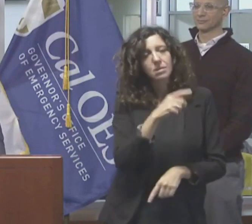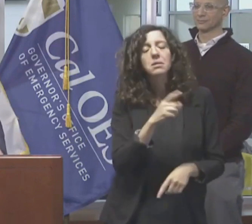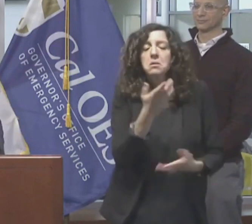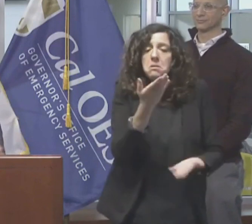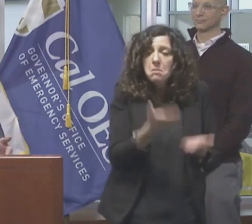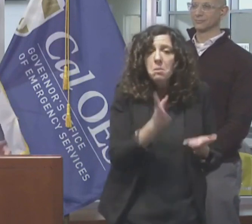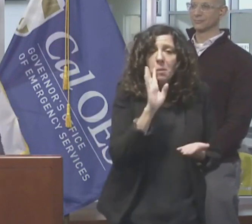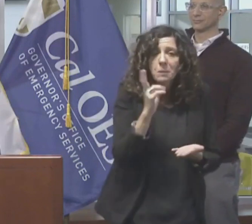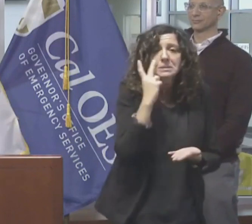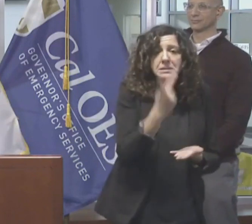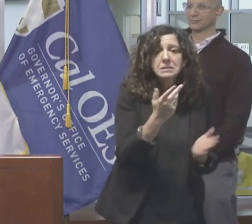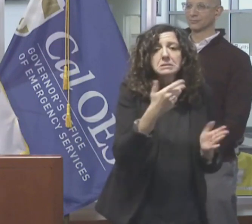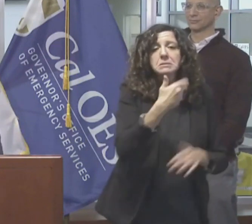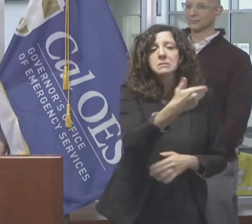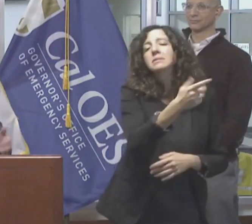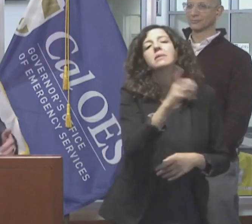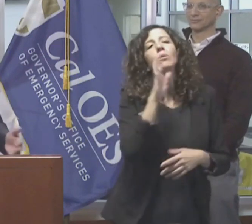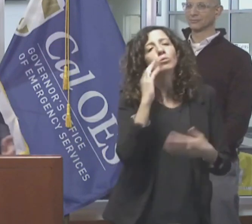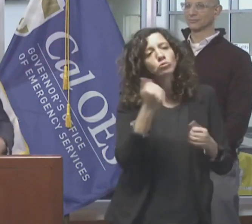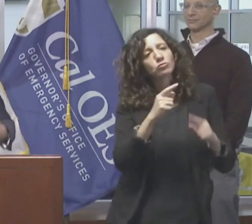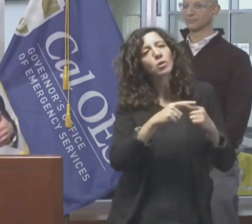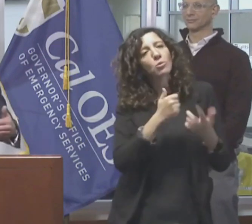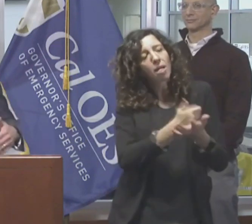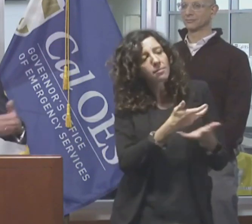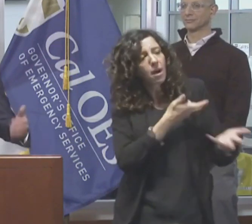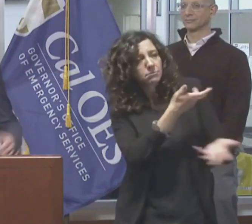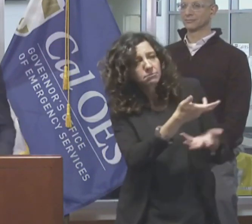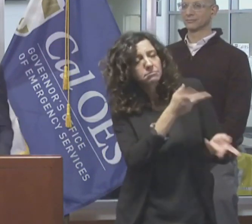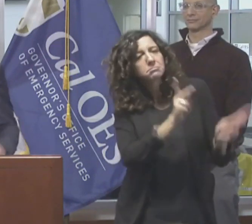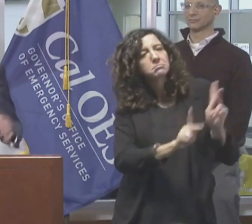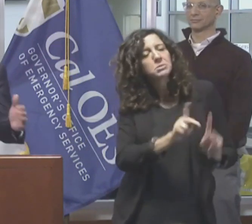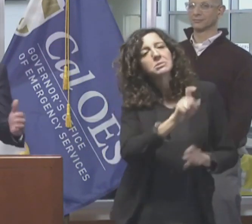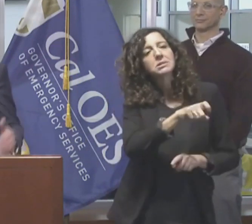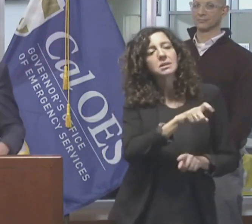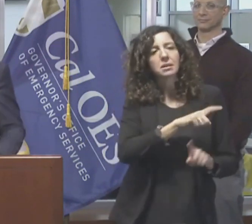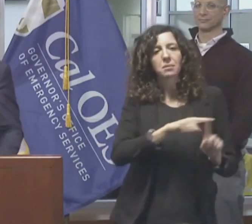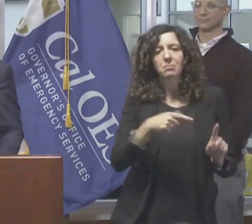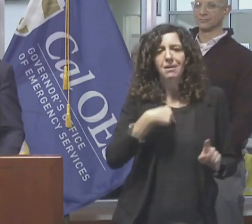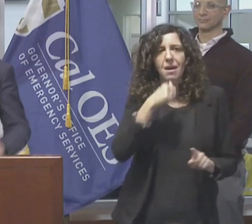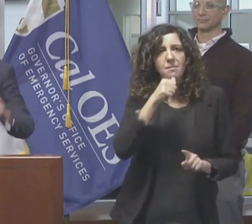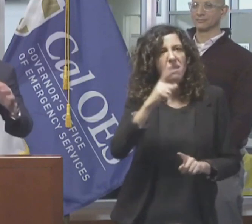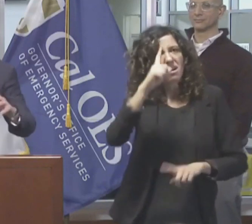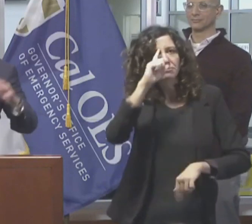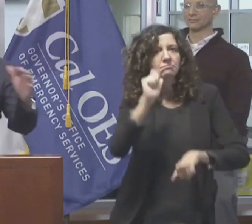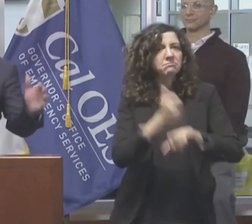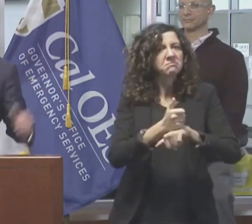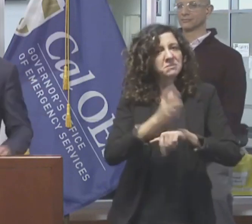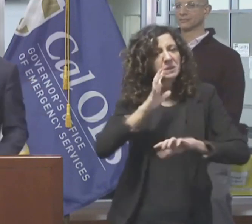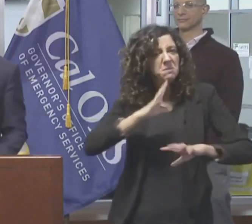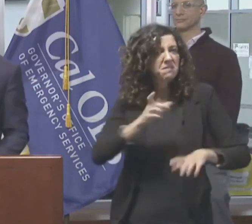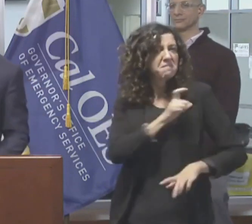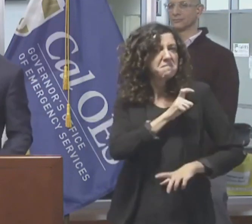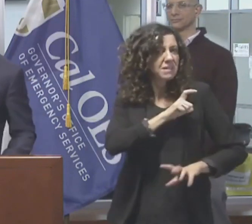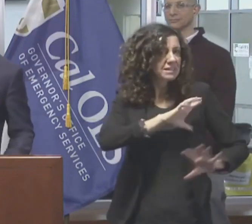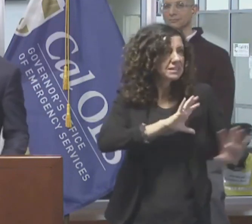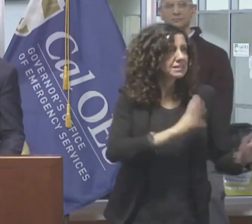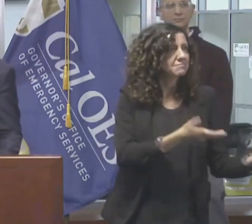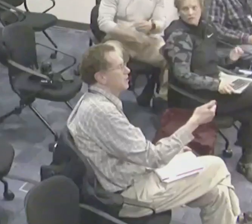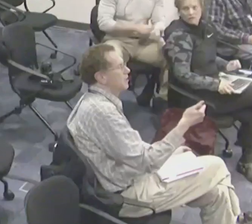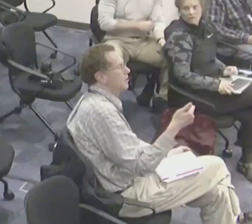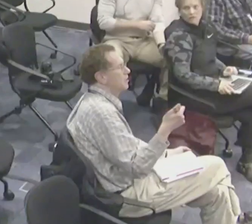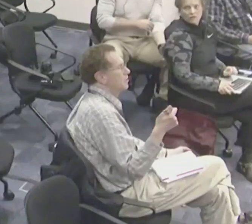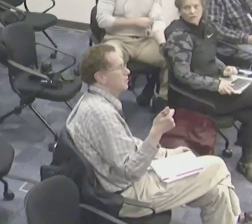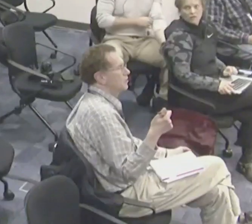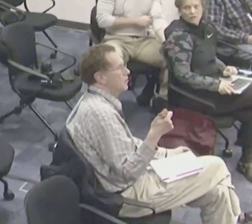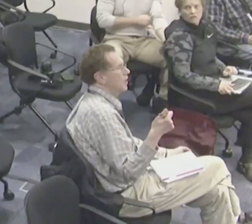and we'll try to meet people where they are and accommodate it. But I'm not ratcheting up a mindset of enforcement police state at this time. So I take